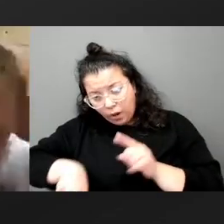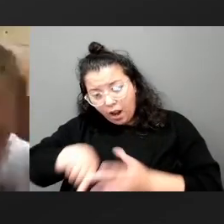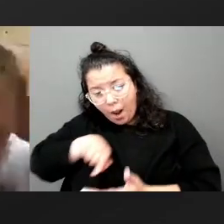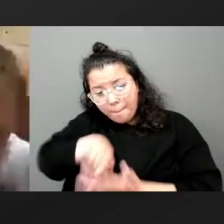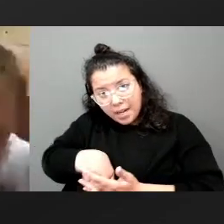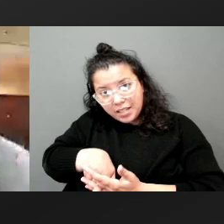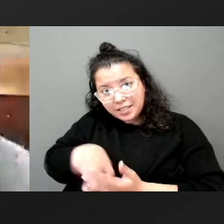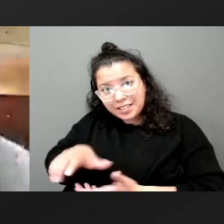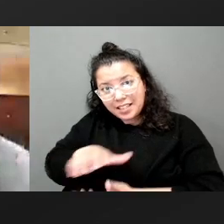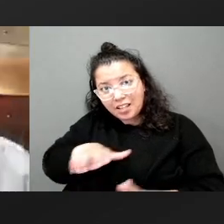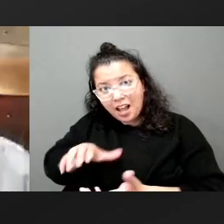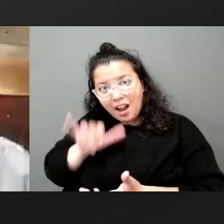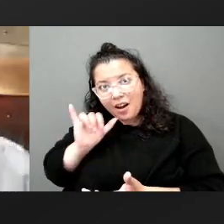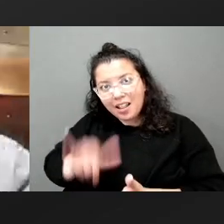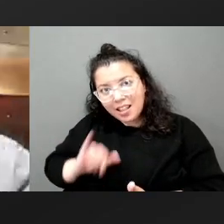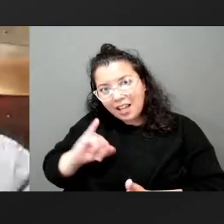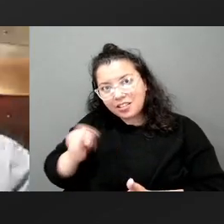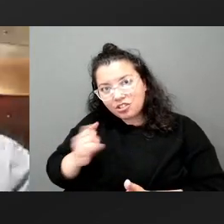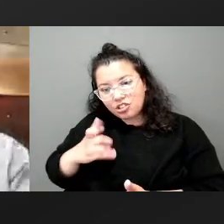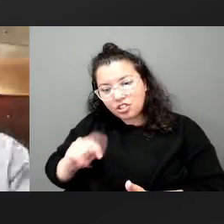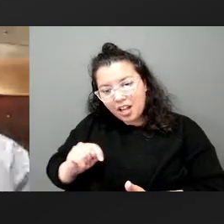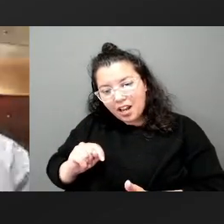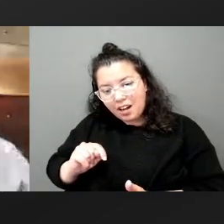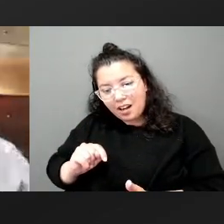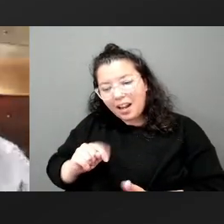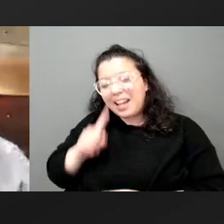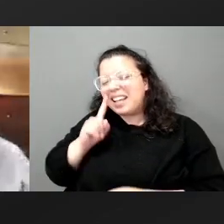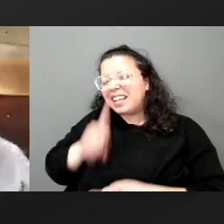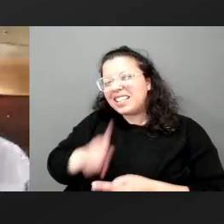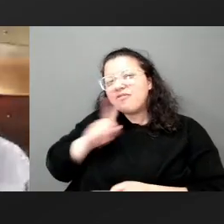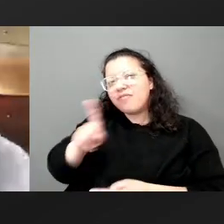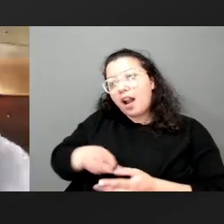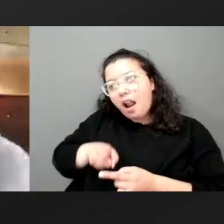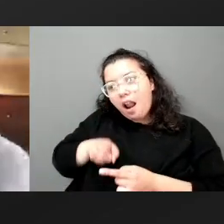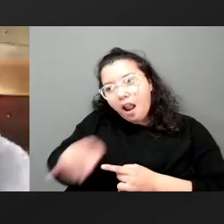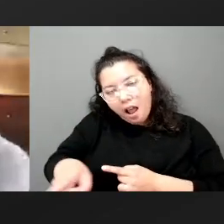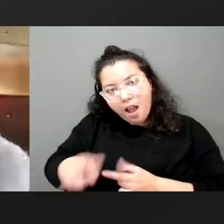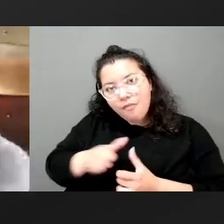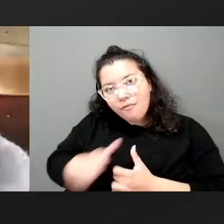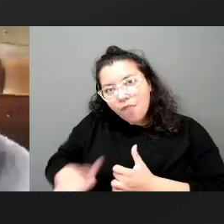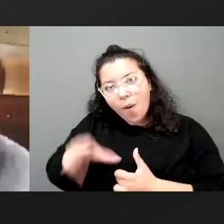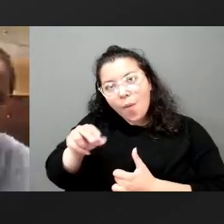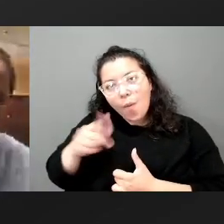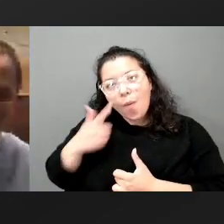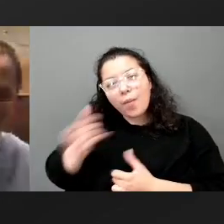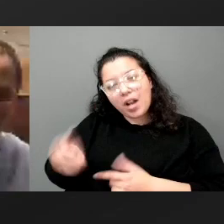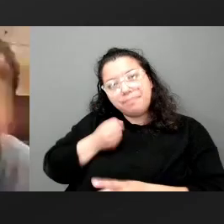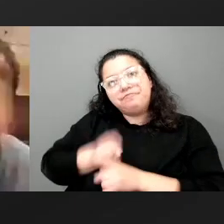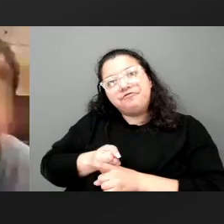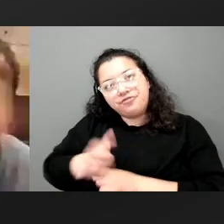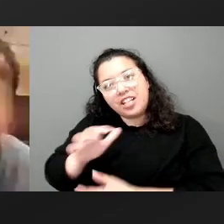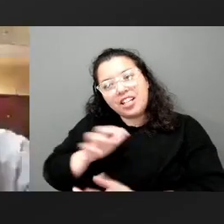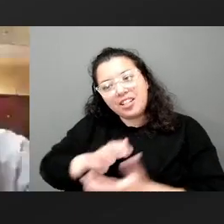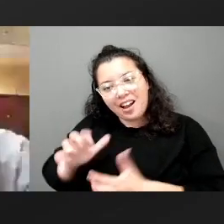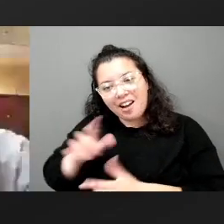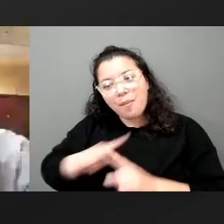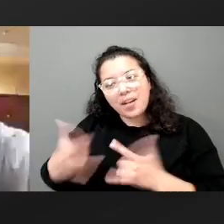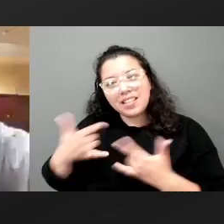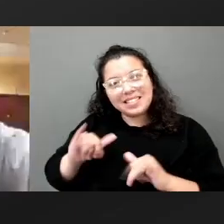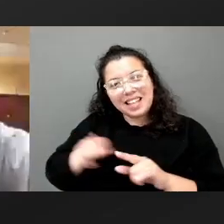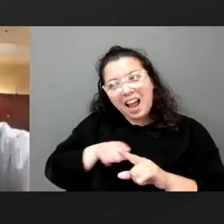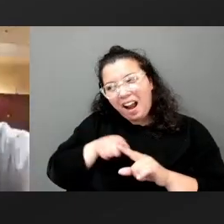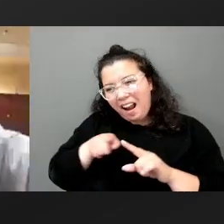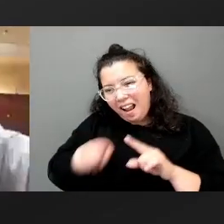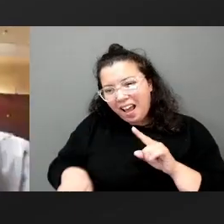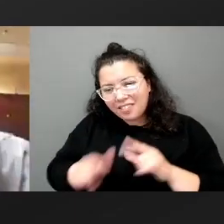it has to move through this cloud. But when it goes out of the cloud, it's just going through empty space. And so you went much farther away.